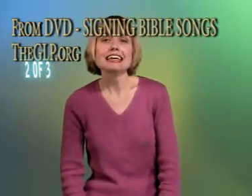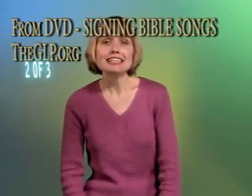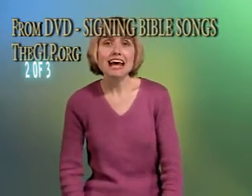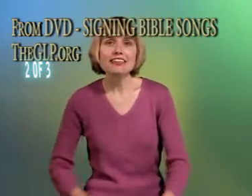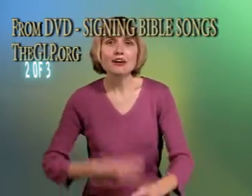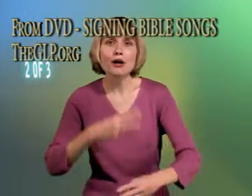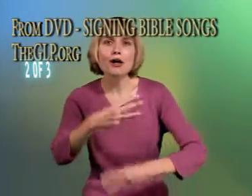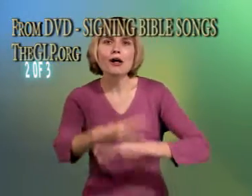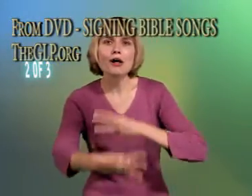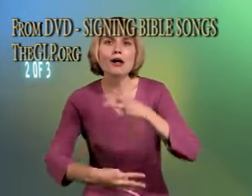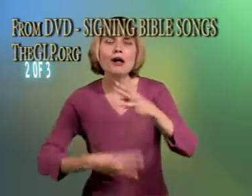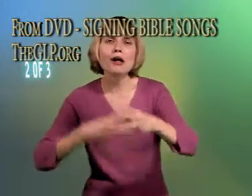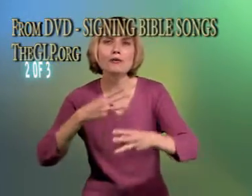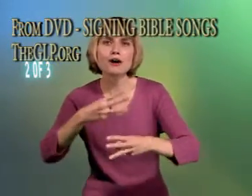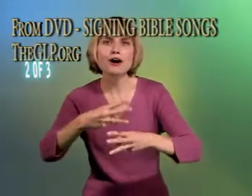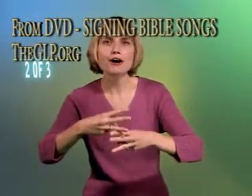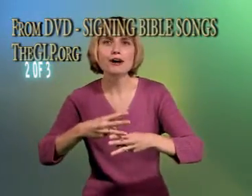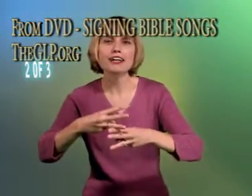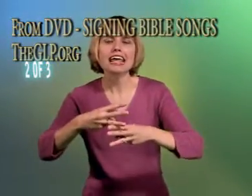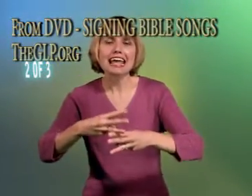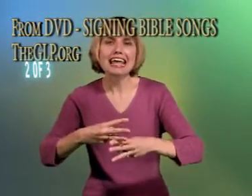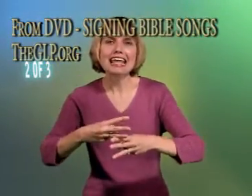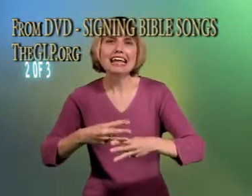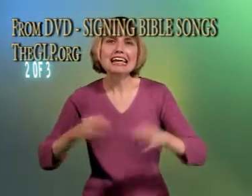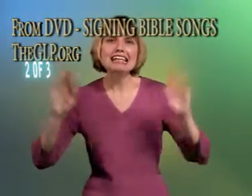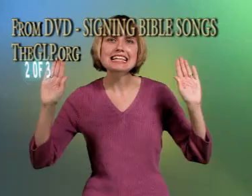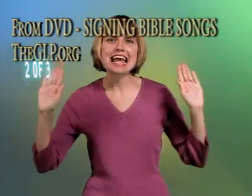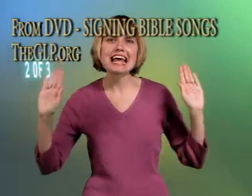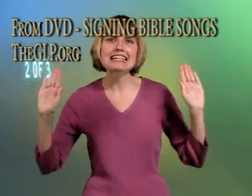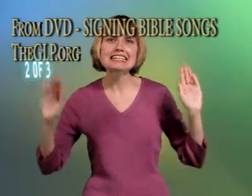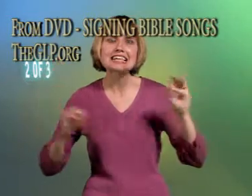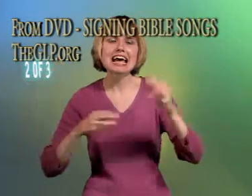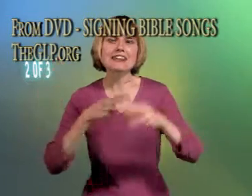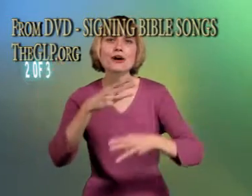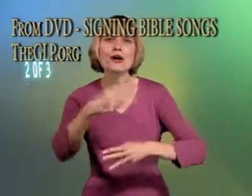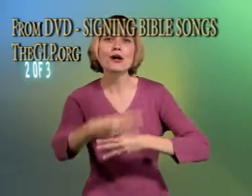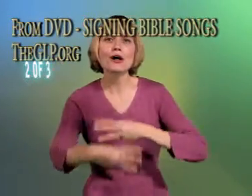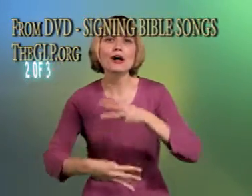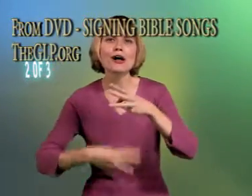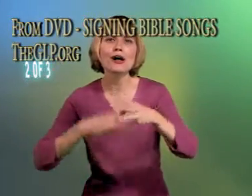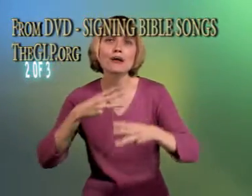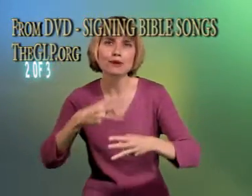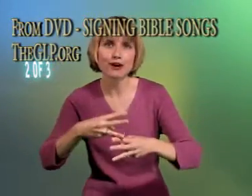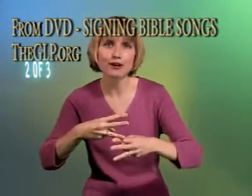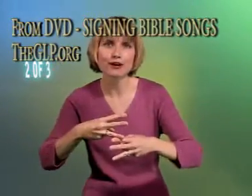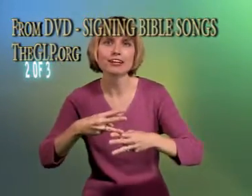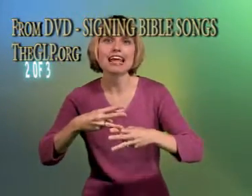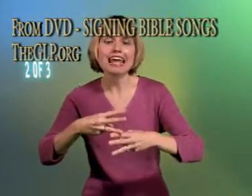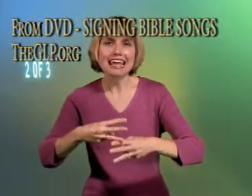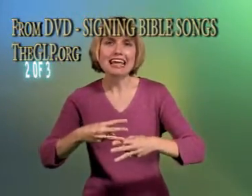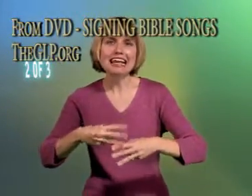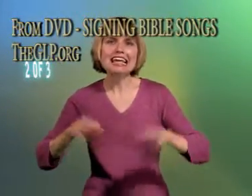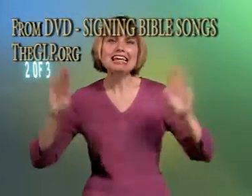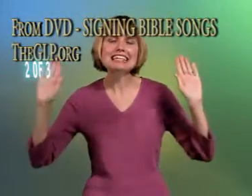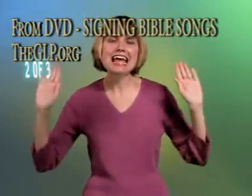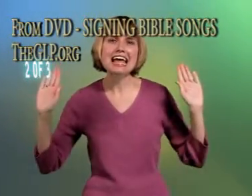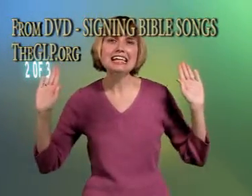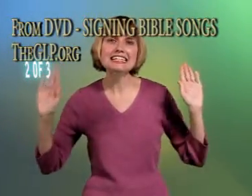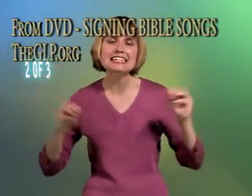He's got the whole world in his hands. He's got the whole world in his hands. He's got